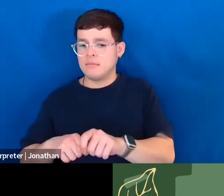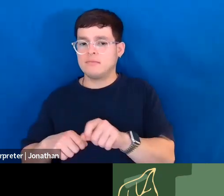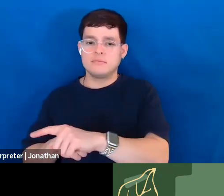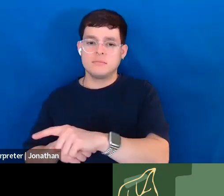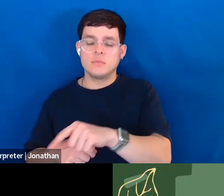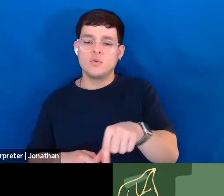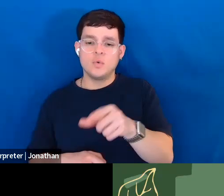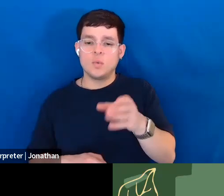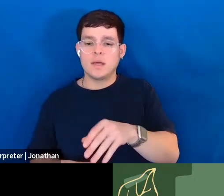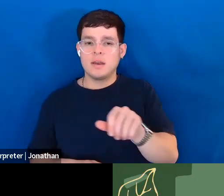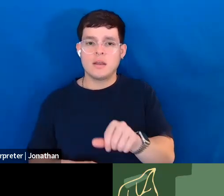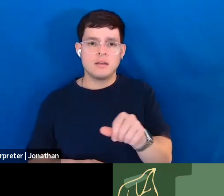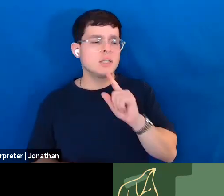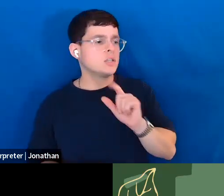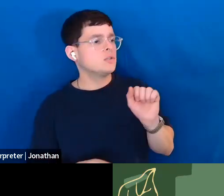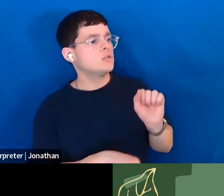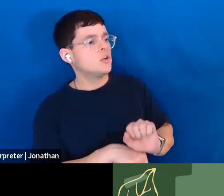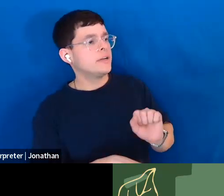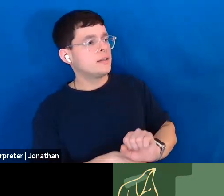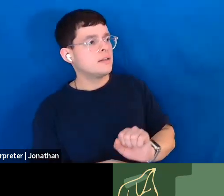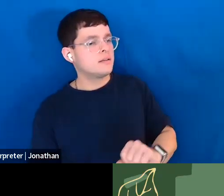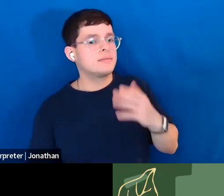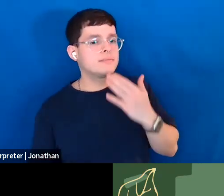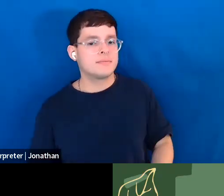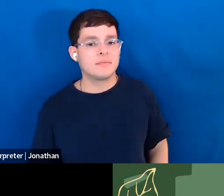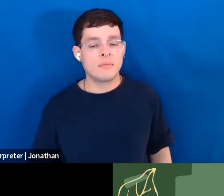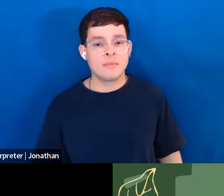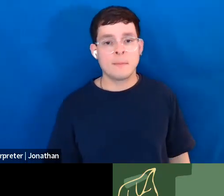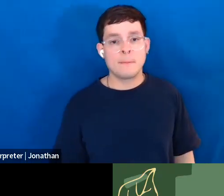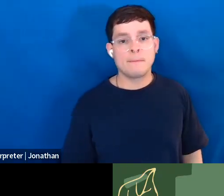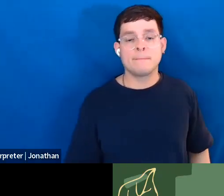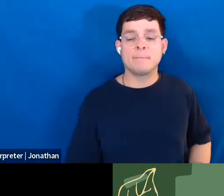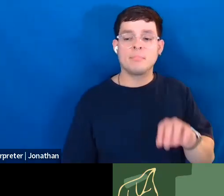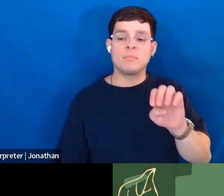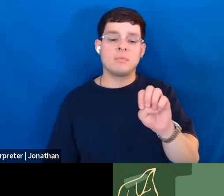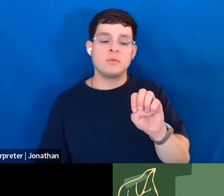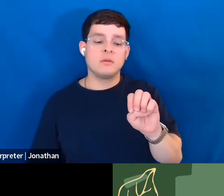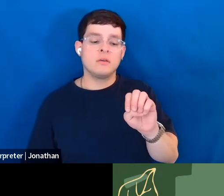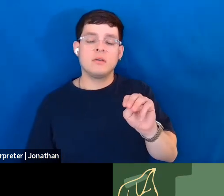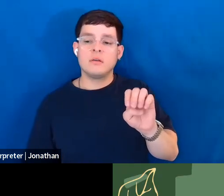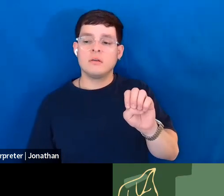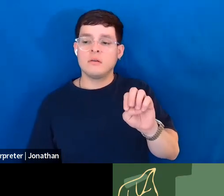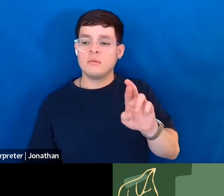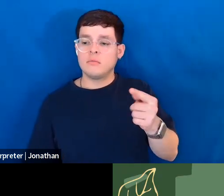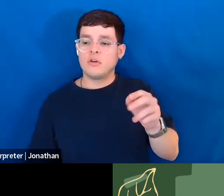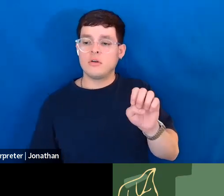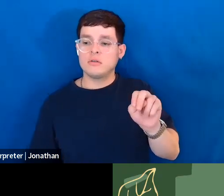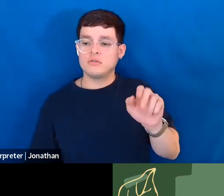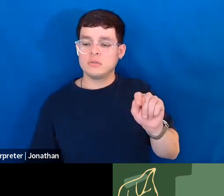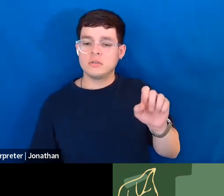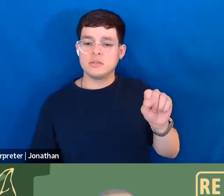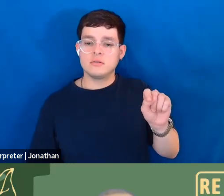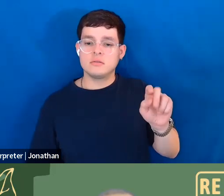Q&A. Certainly. It's Emergent Strategy by